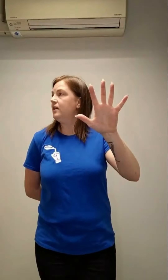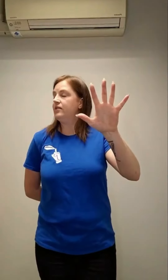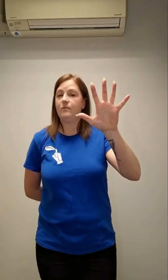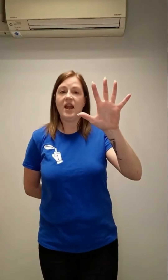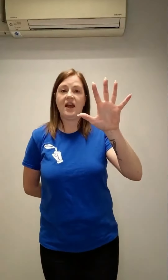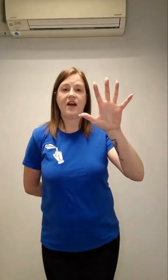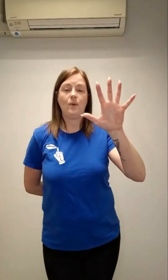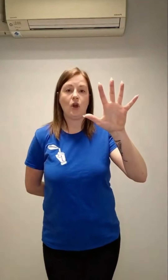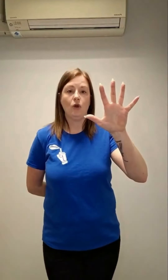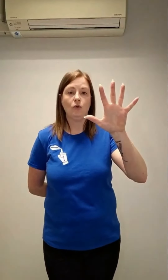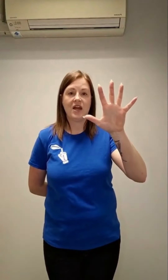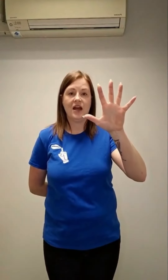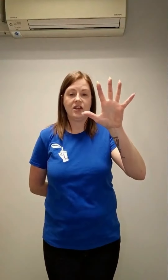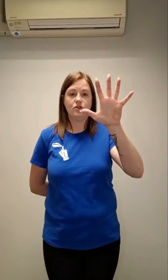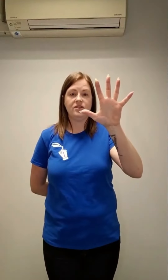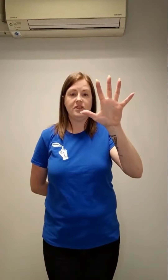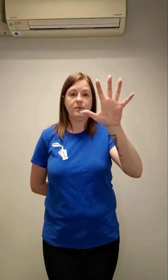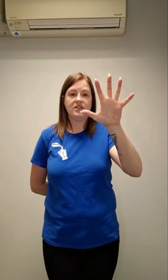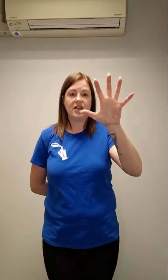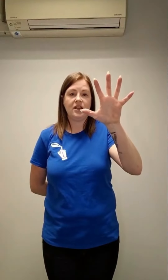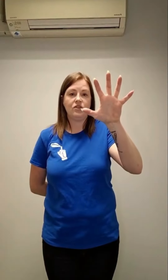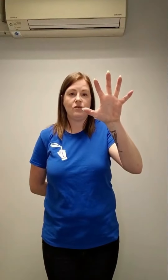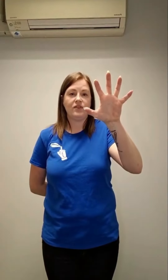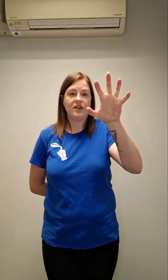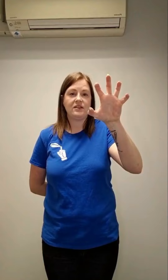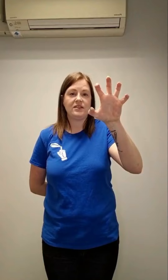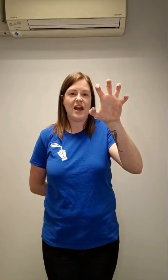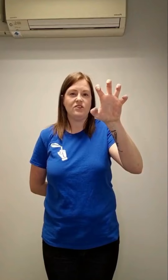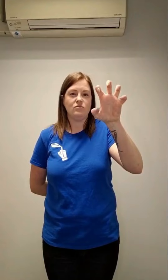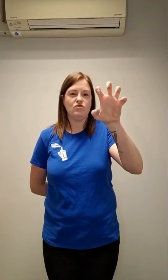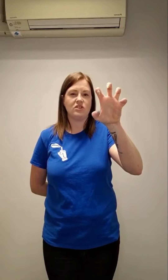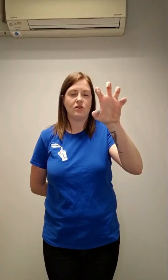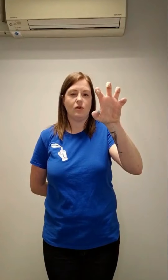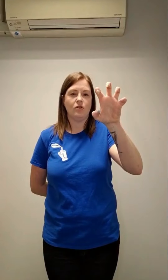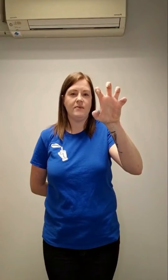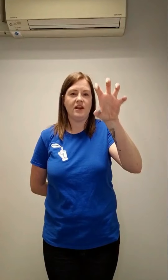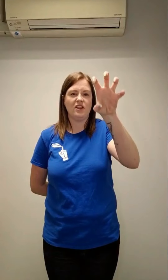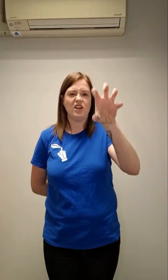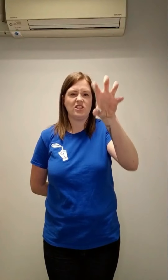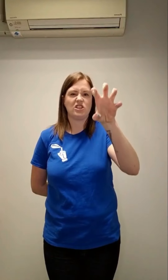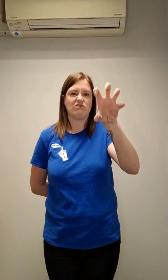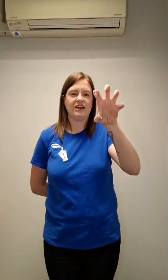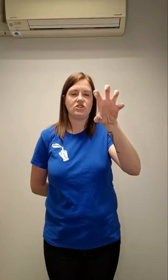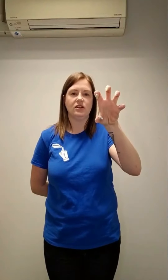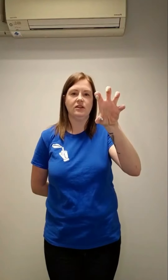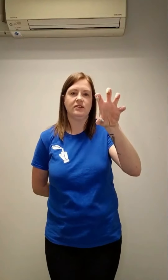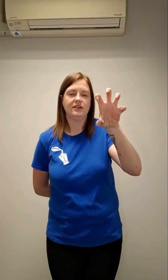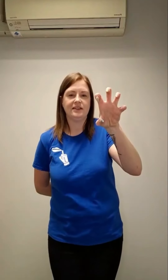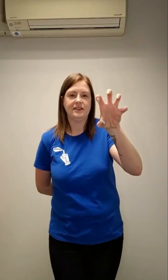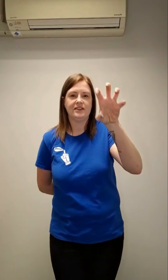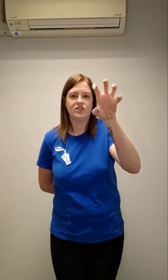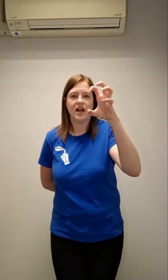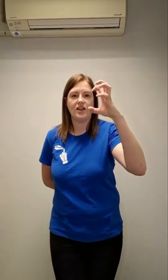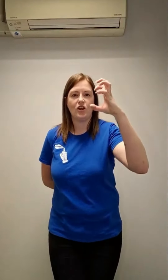Then we have our clawed hand, and you simply take your fingers and you just claw them in like you're going to scratch. A